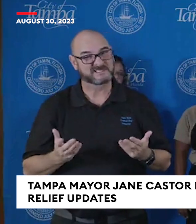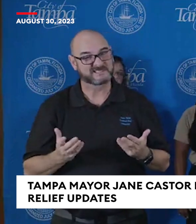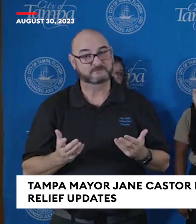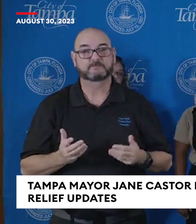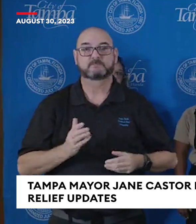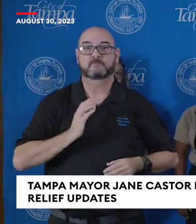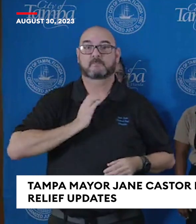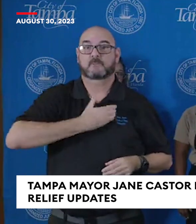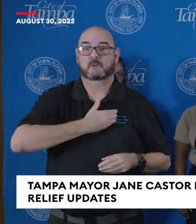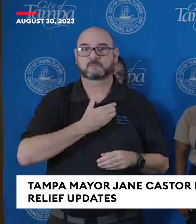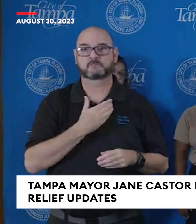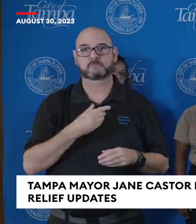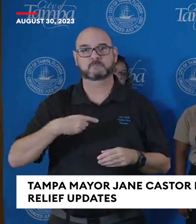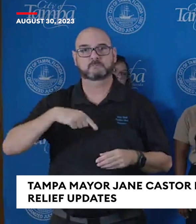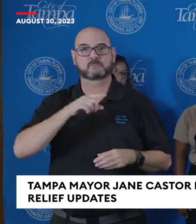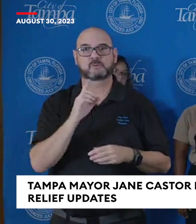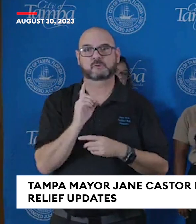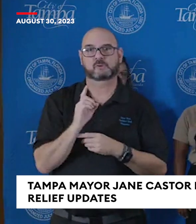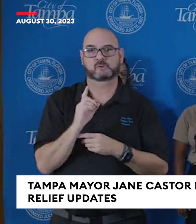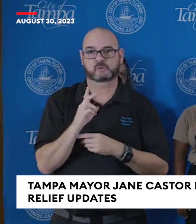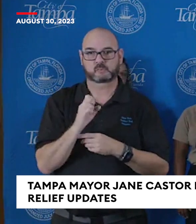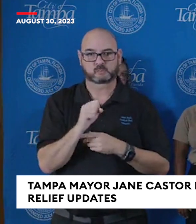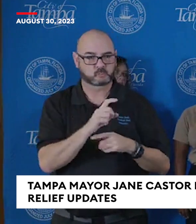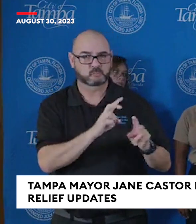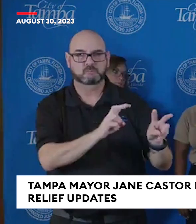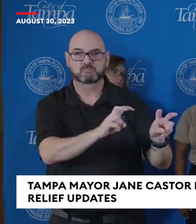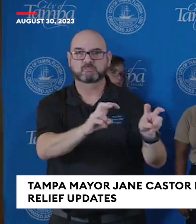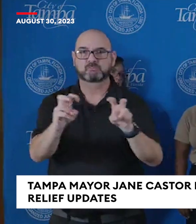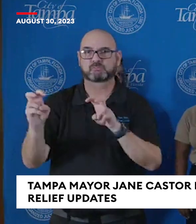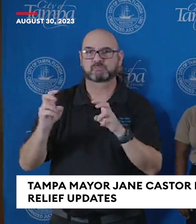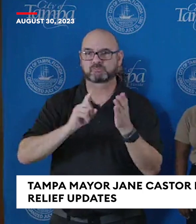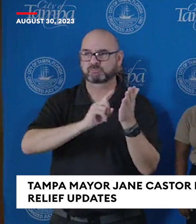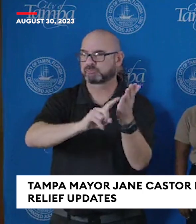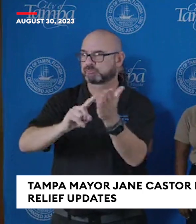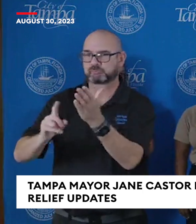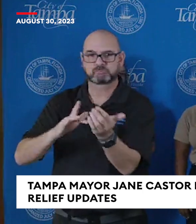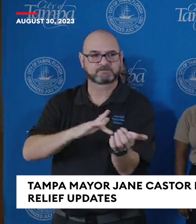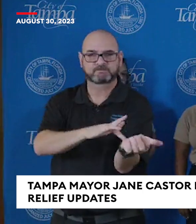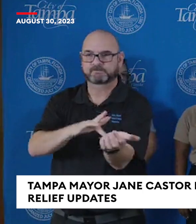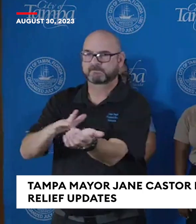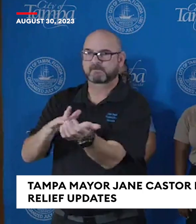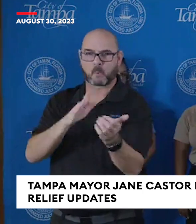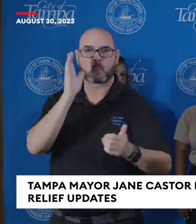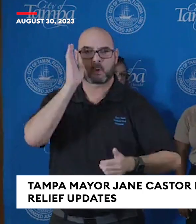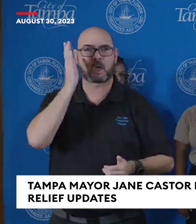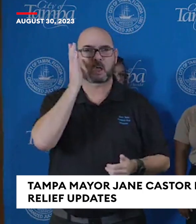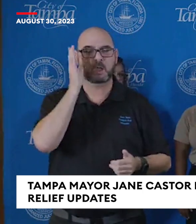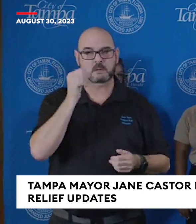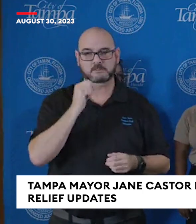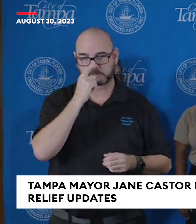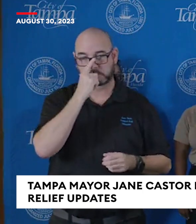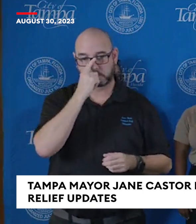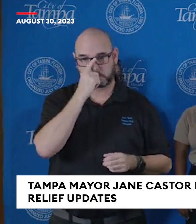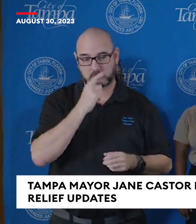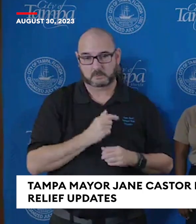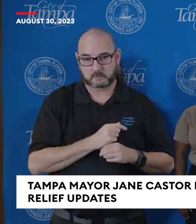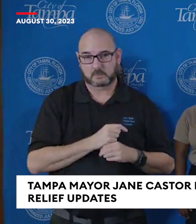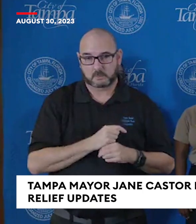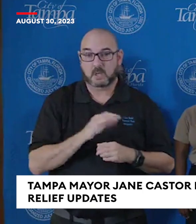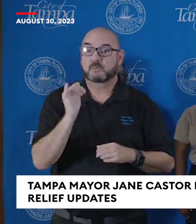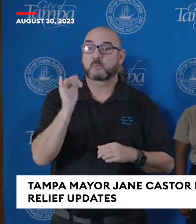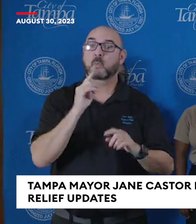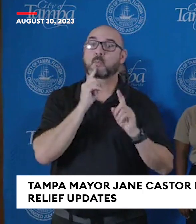up assessing the damage and reporting out on the boats, the docks, any of